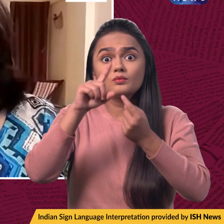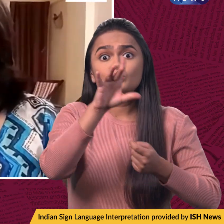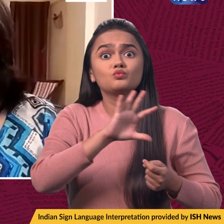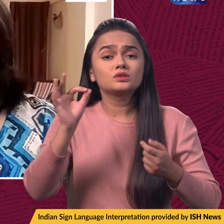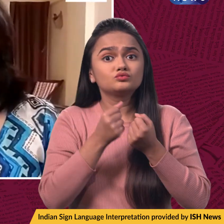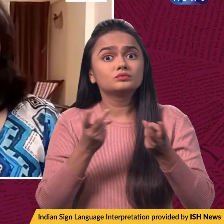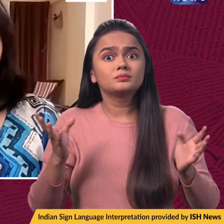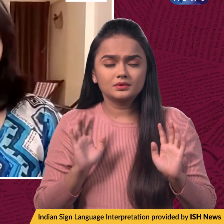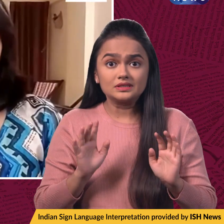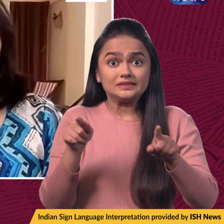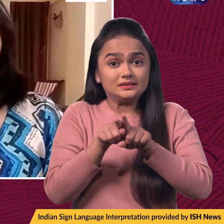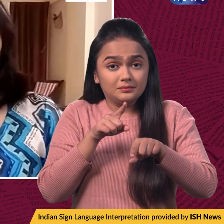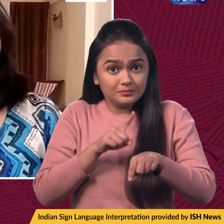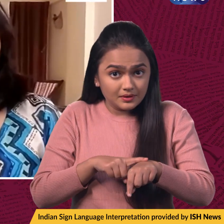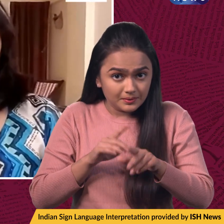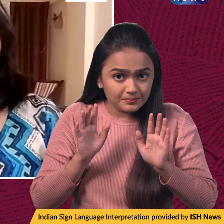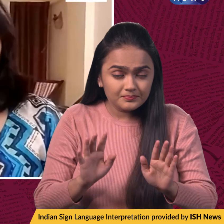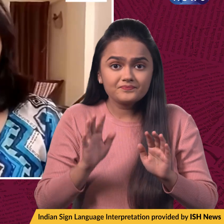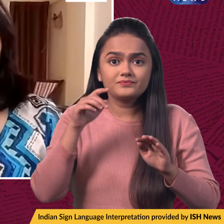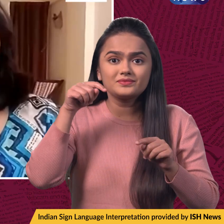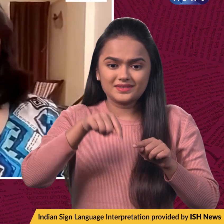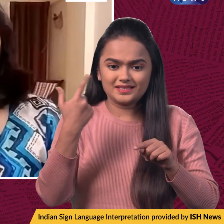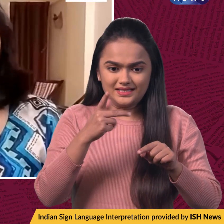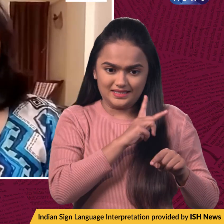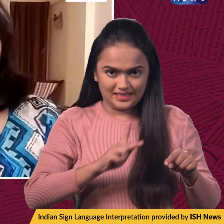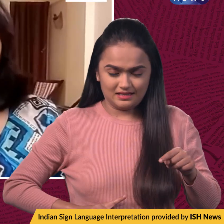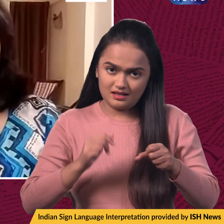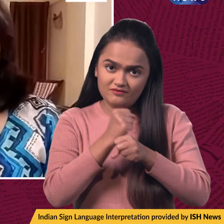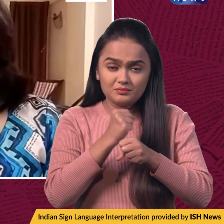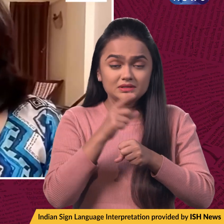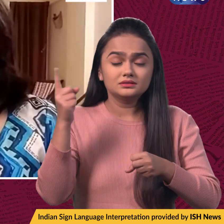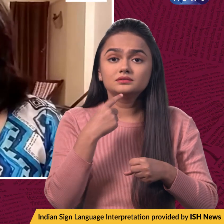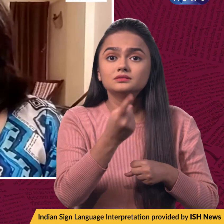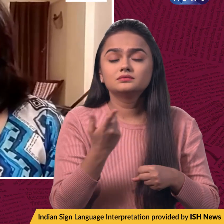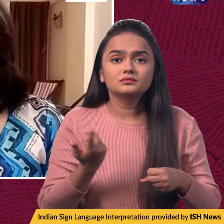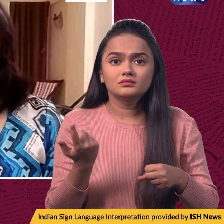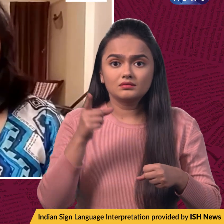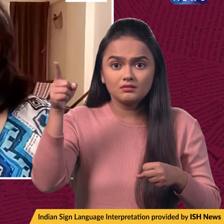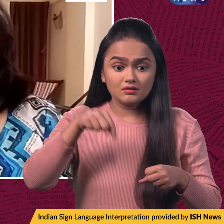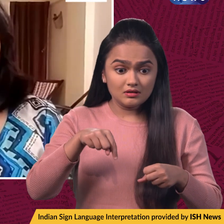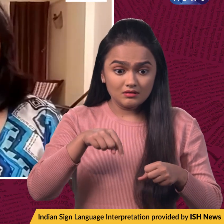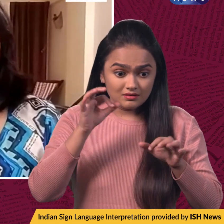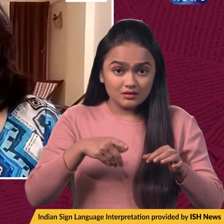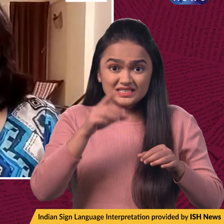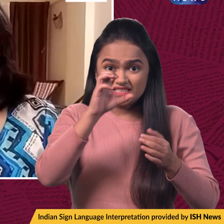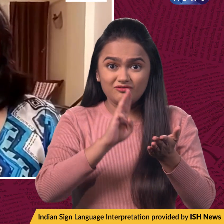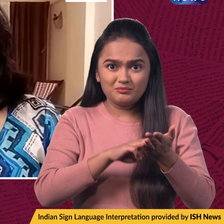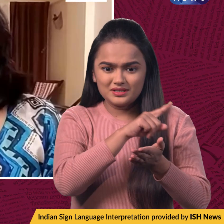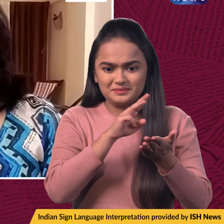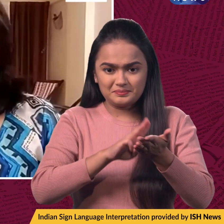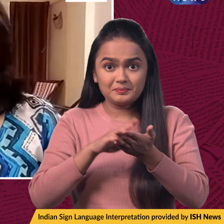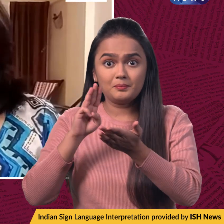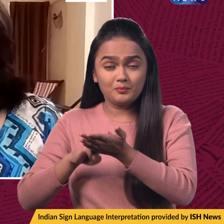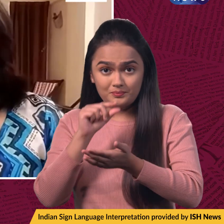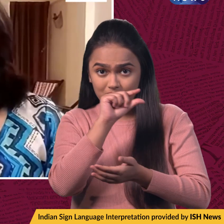itself. Meanwhile, this is what the Karnataka government says. Now, this is their stand as of today. Chief Minister